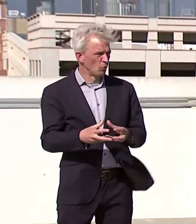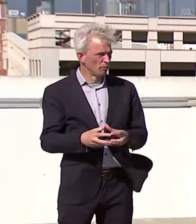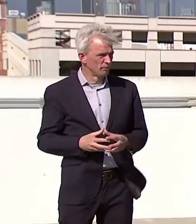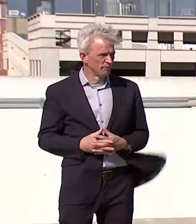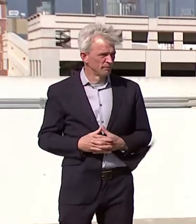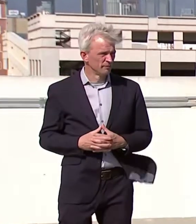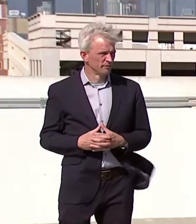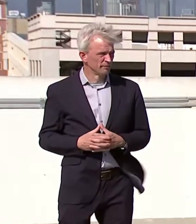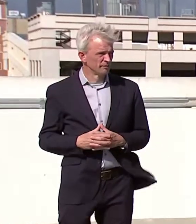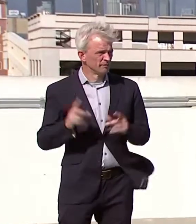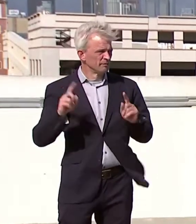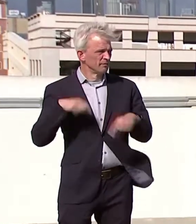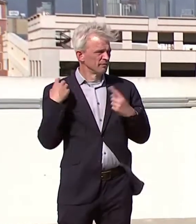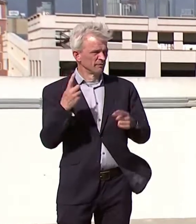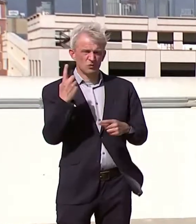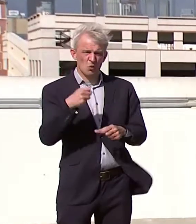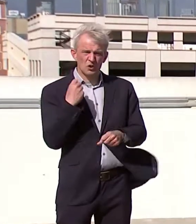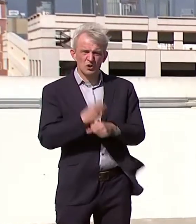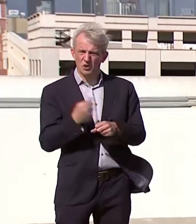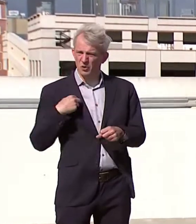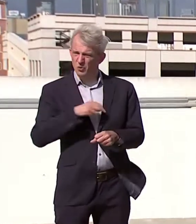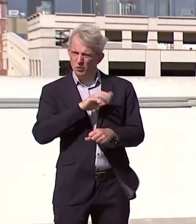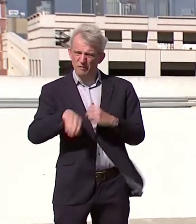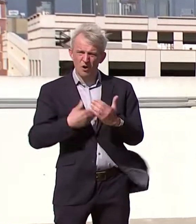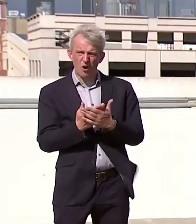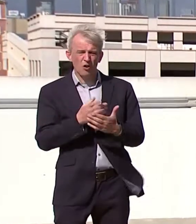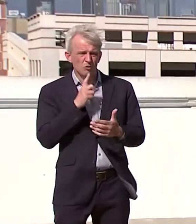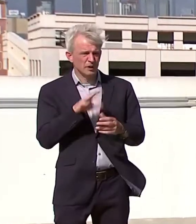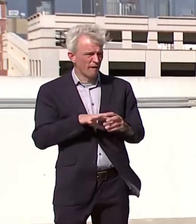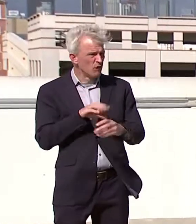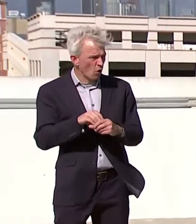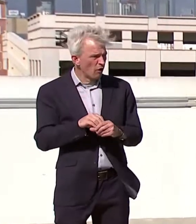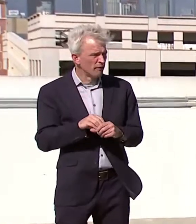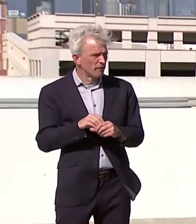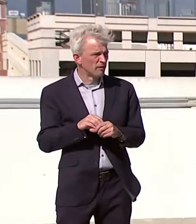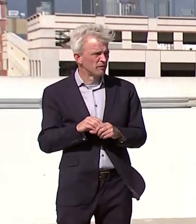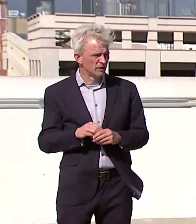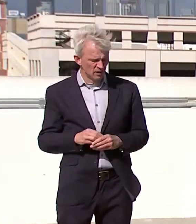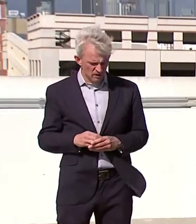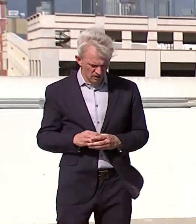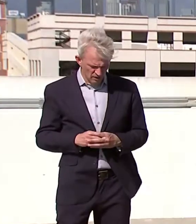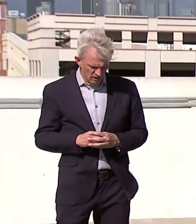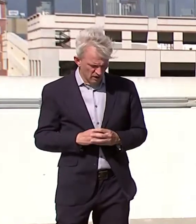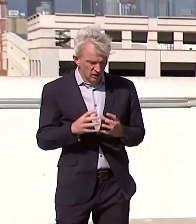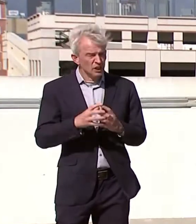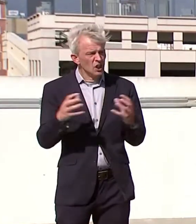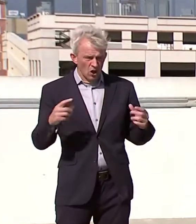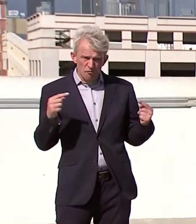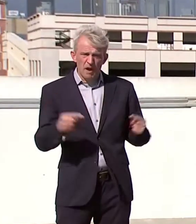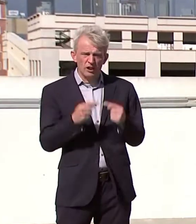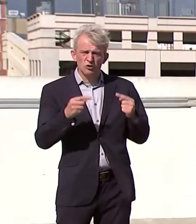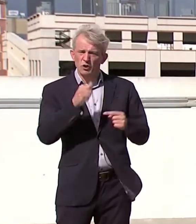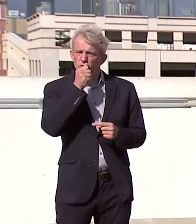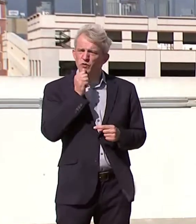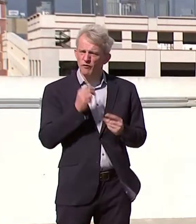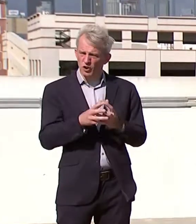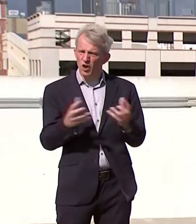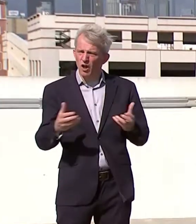There's a year now we've all been invested in this. A lot of pain and suffering, a lot of